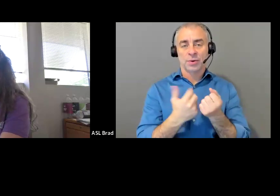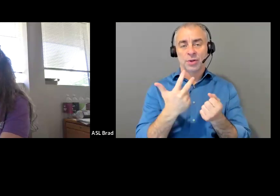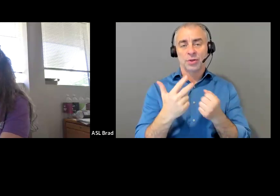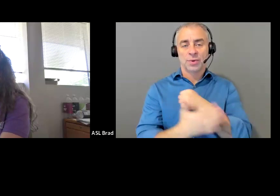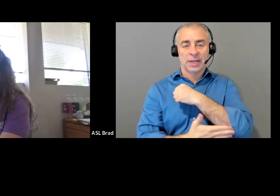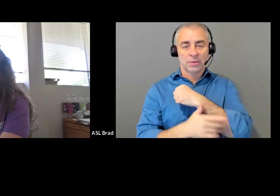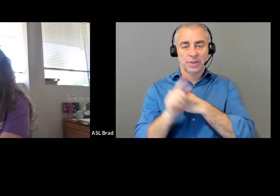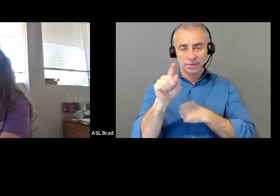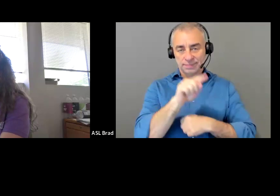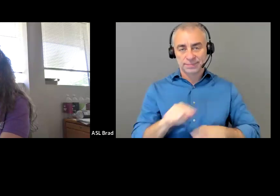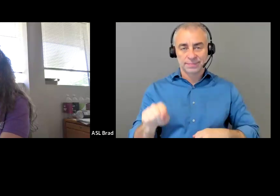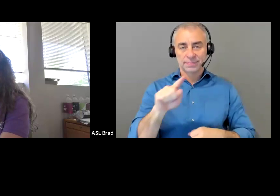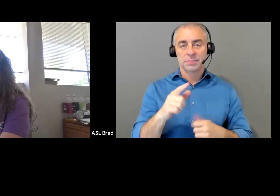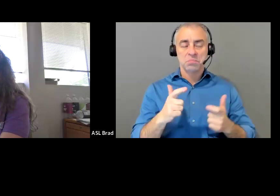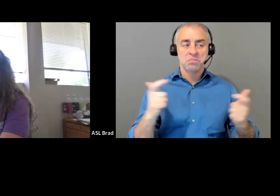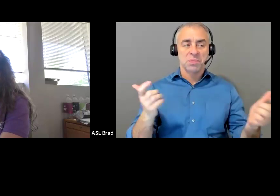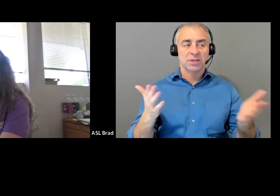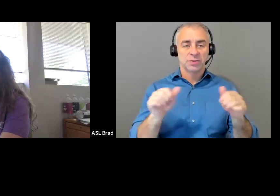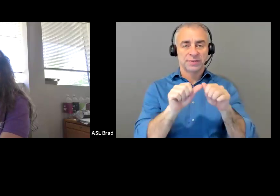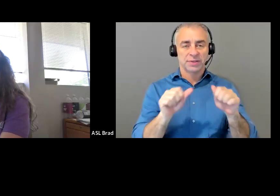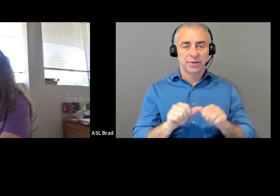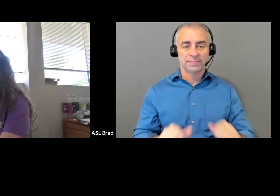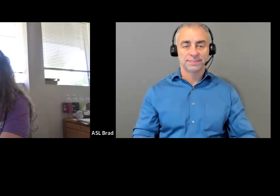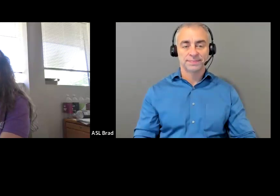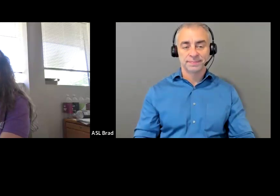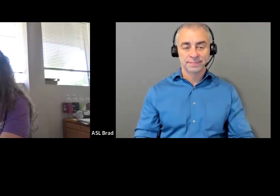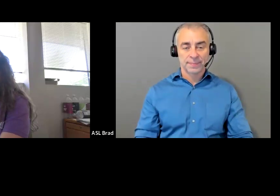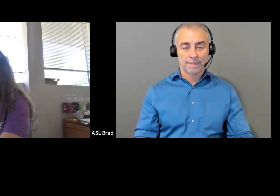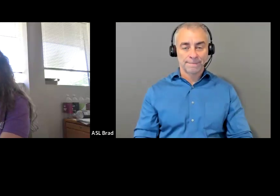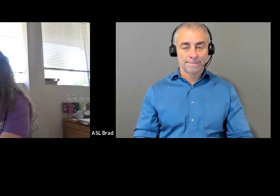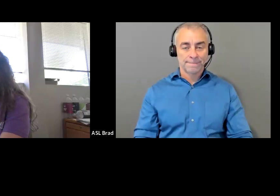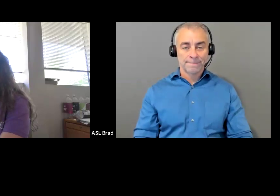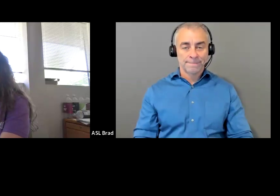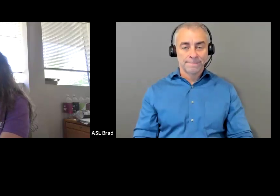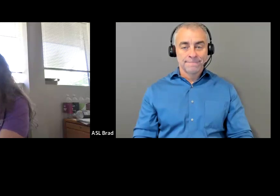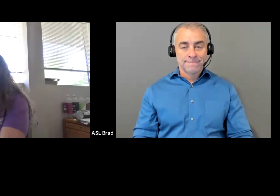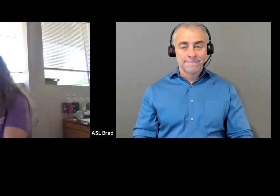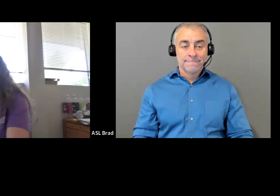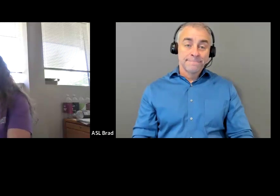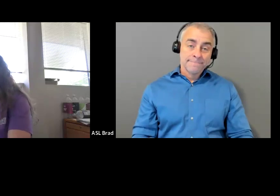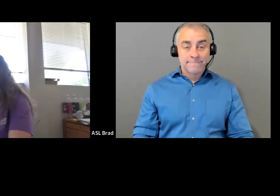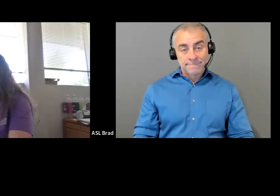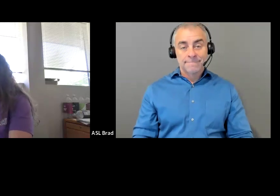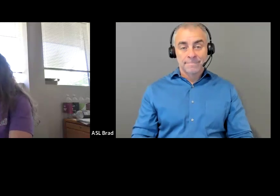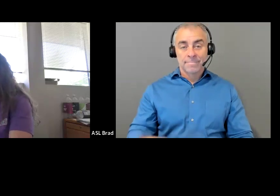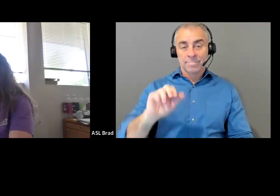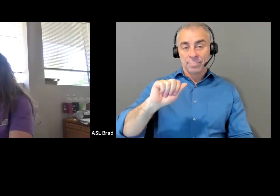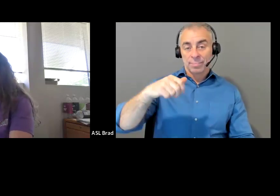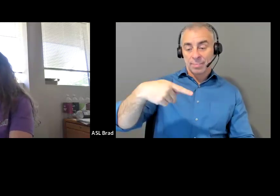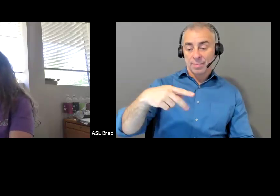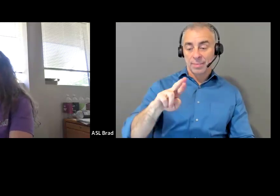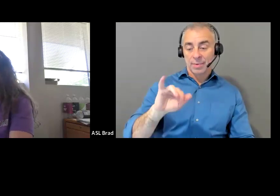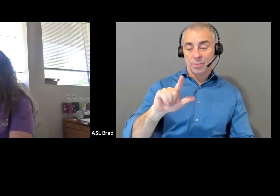large service area. Okay. Well, you know, the April conference is